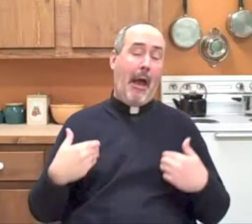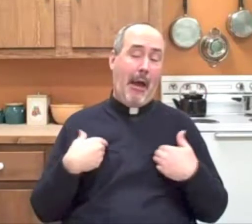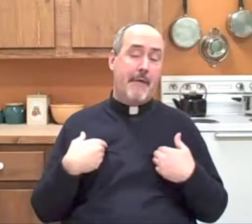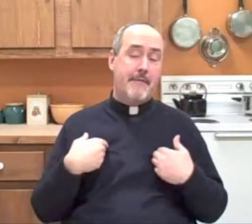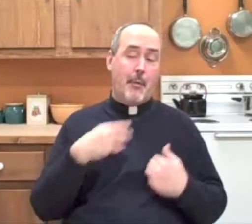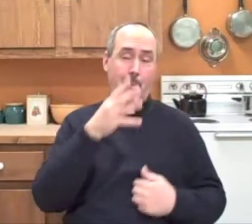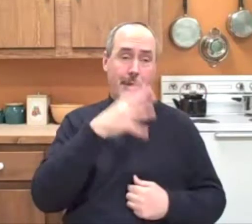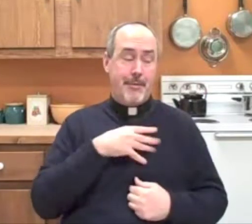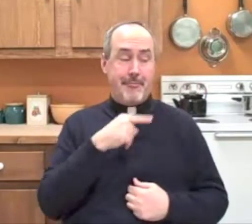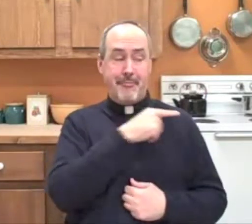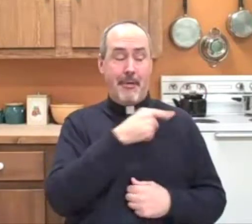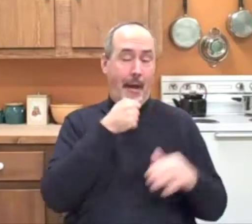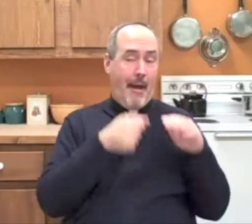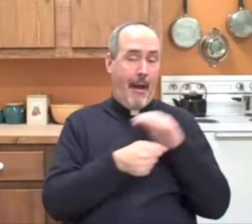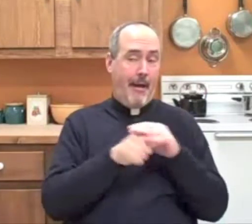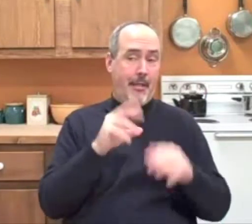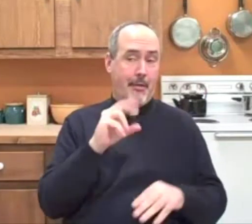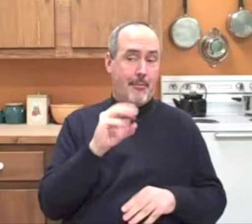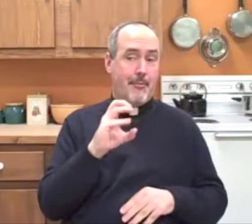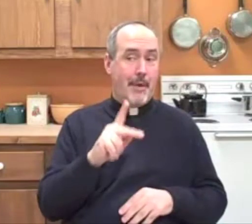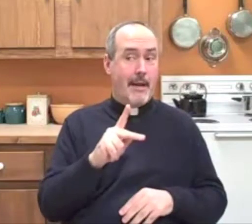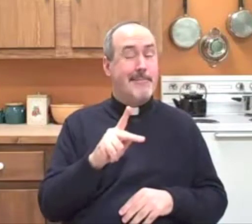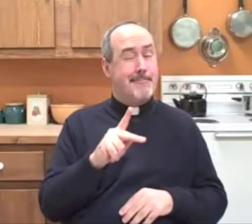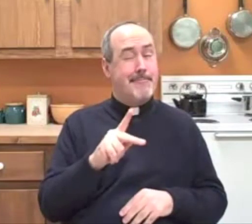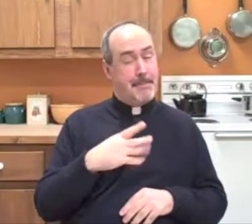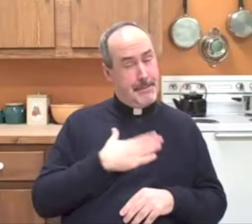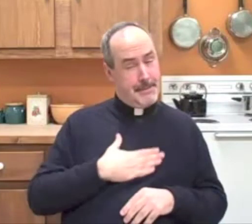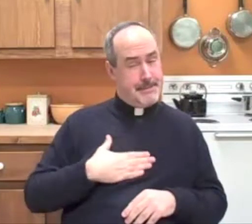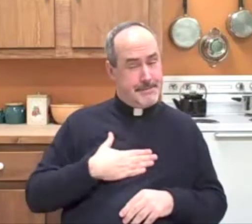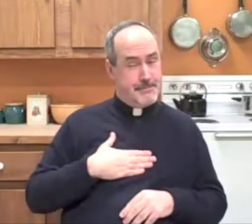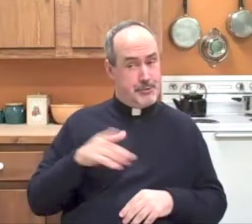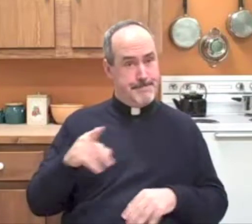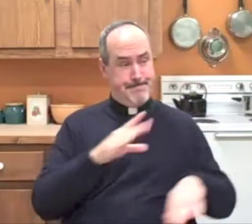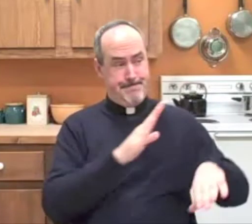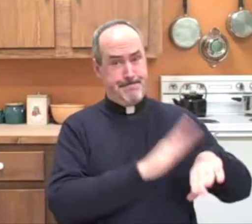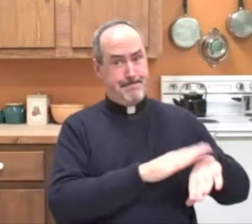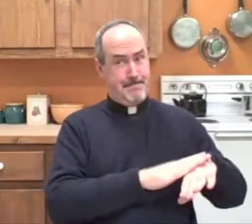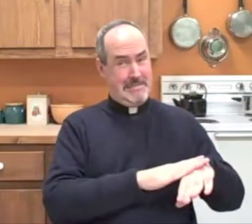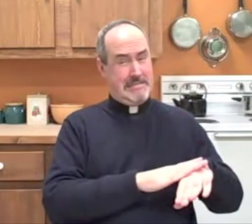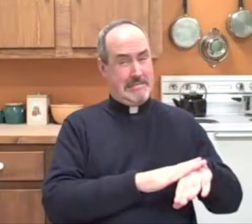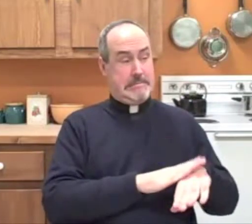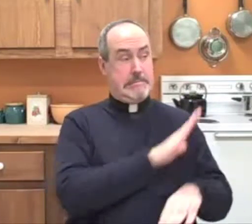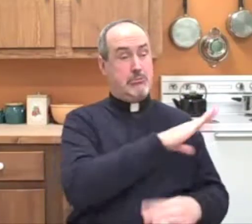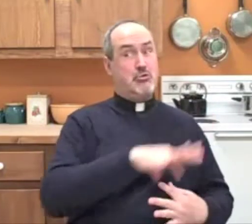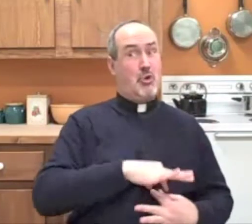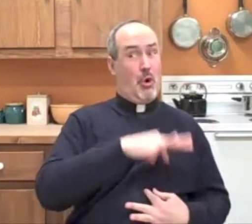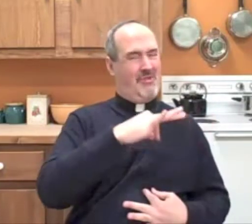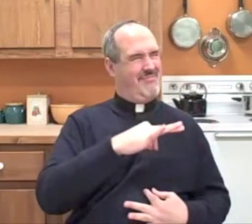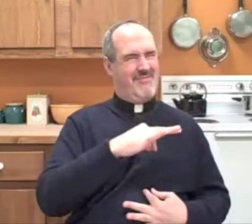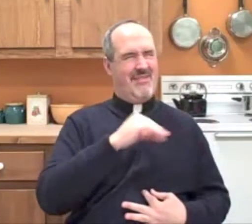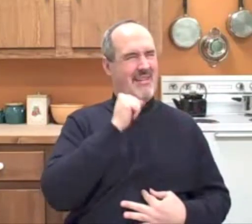onlooker over behind the rock. Please tell her that her soul is not